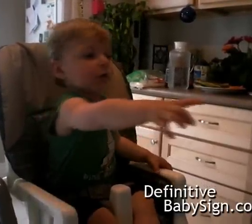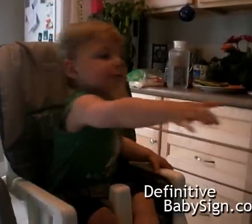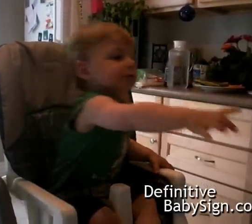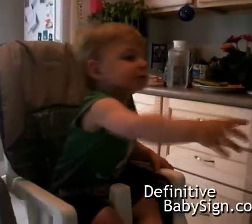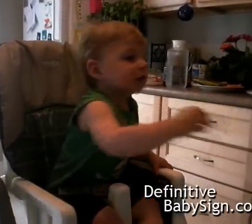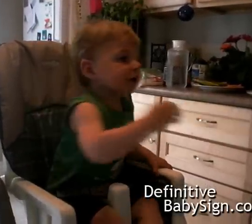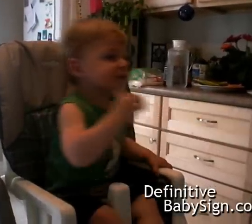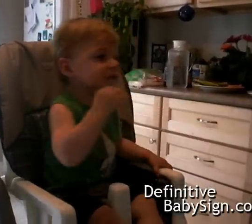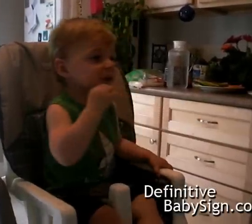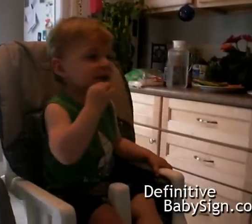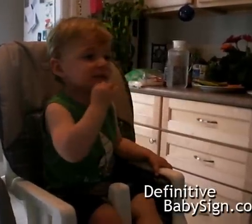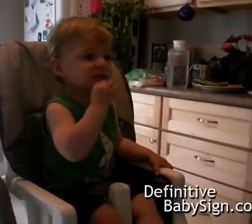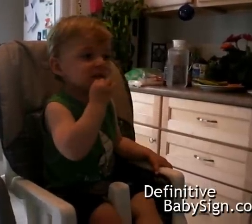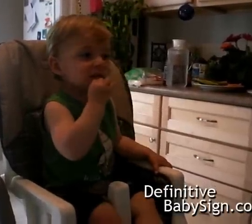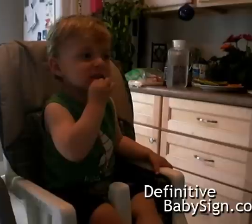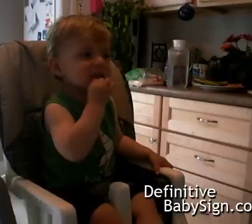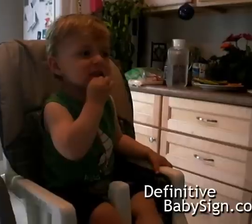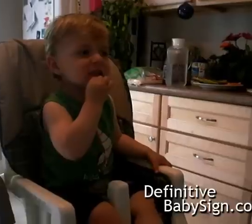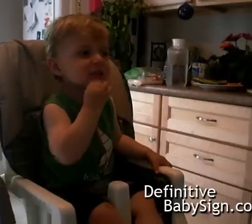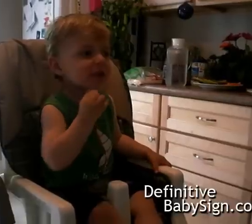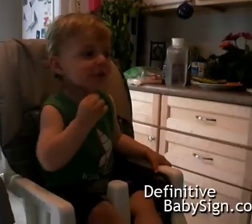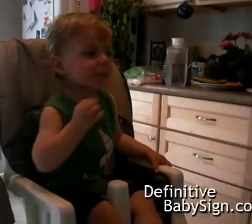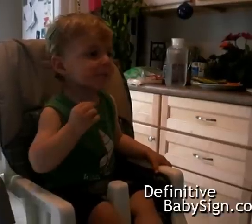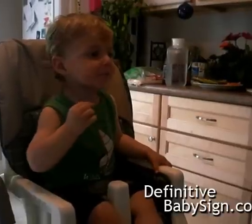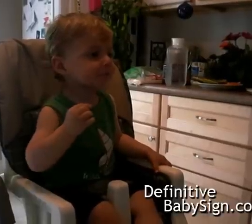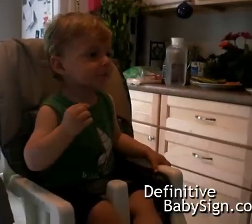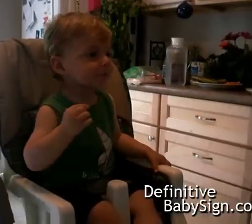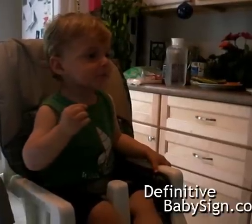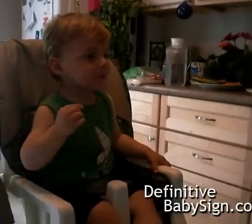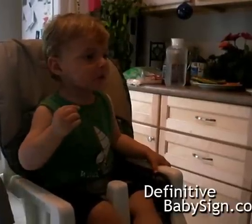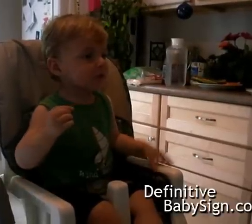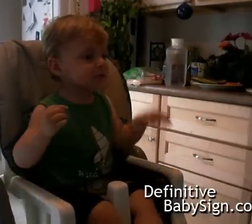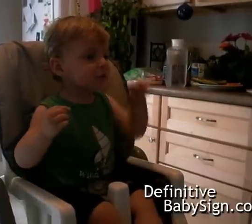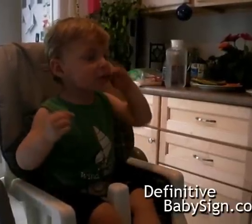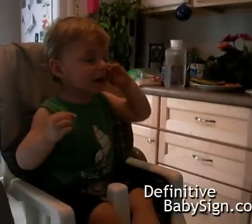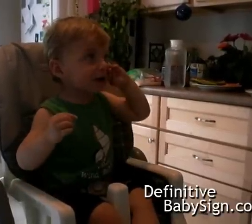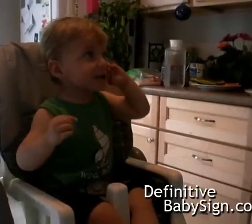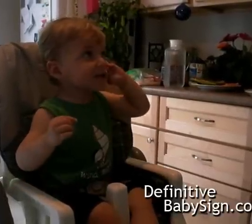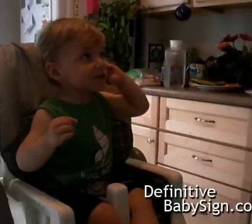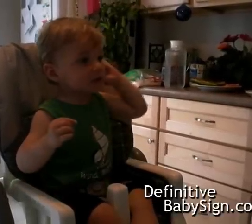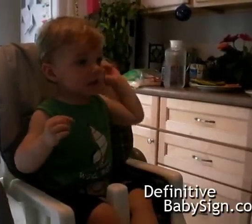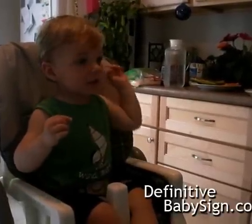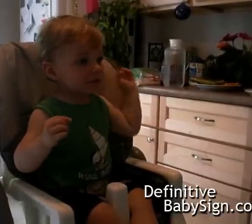You like pickles a lot? Eat. You like to eat them? What are they called?